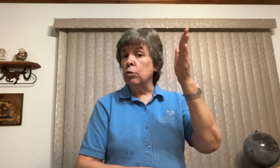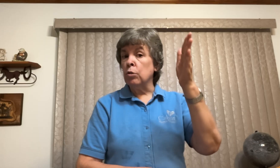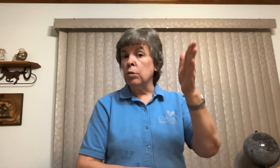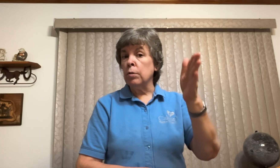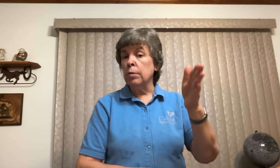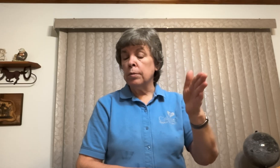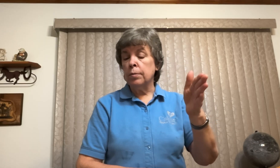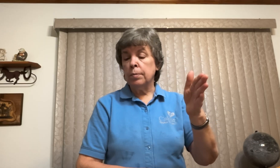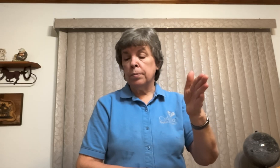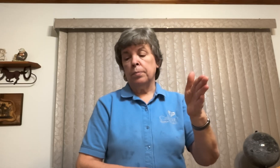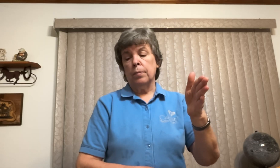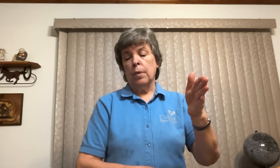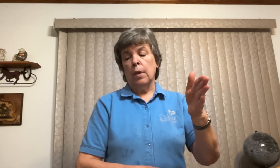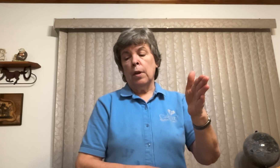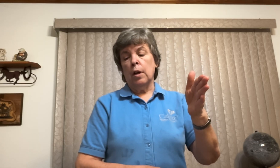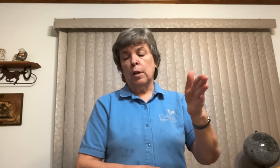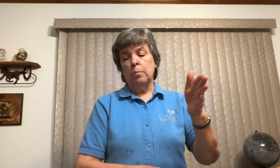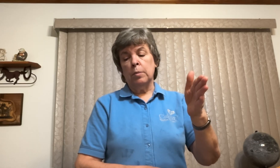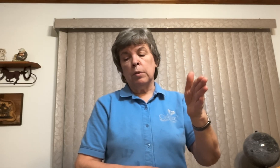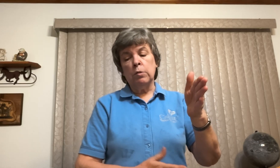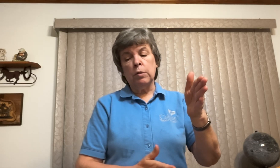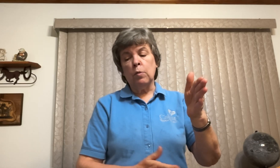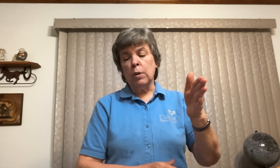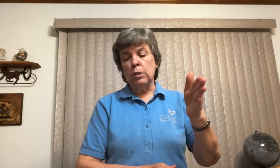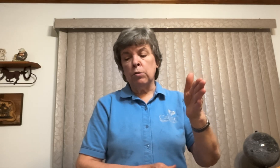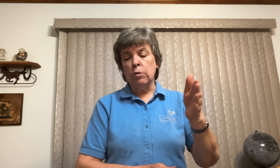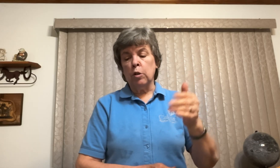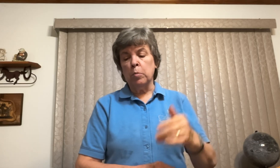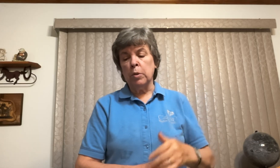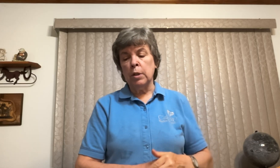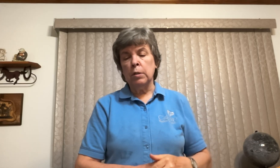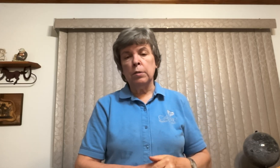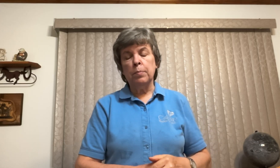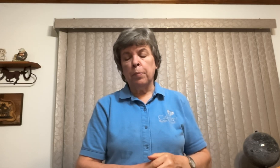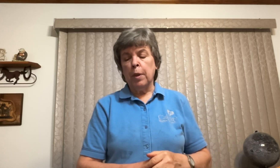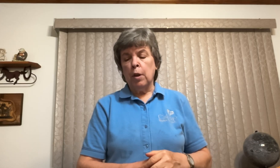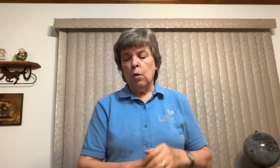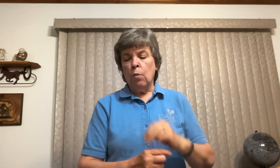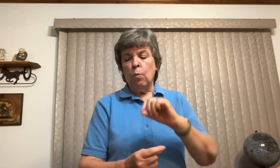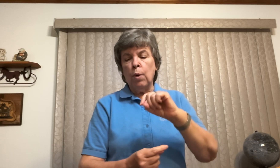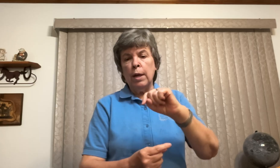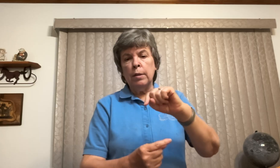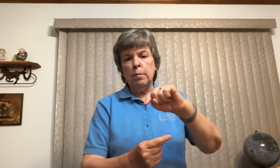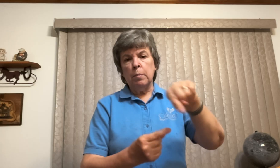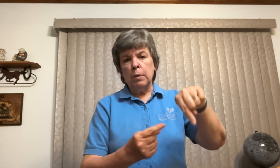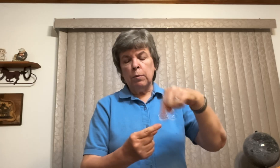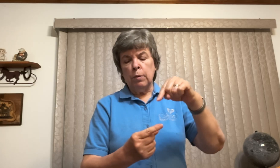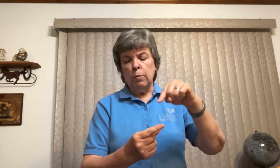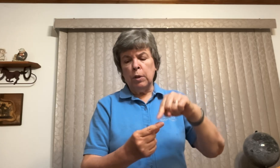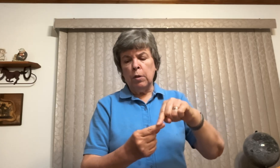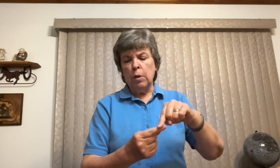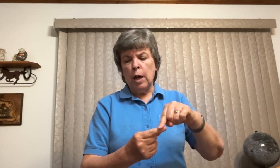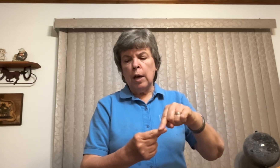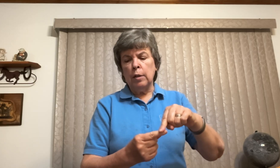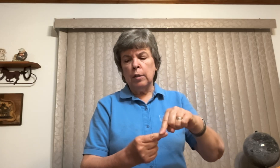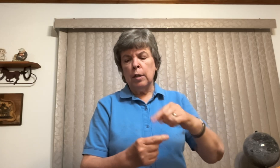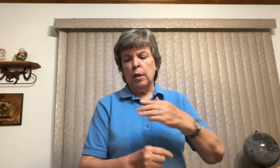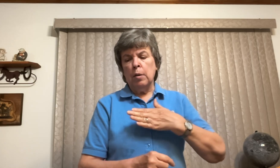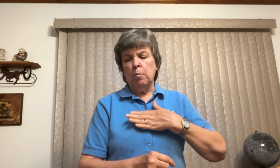future. So there are different ways to interpret this. When, we know that.